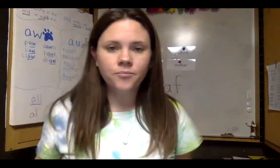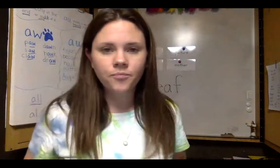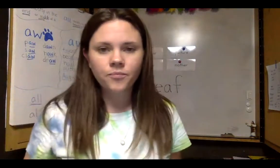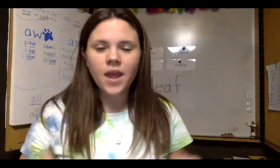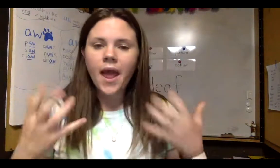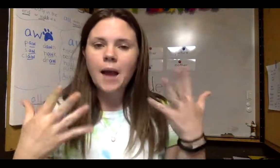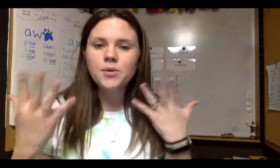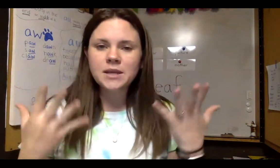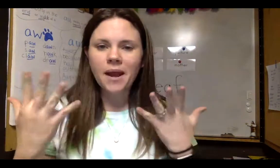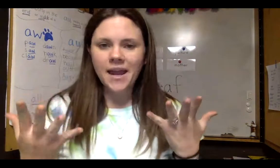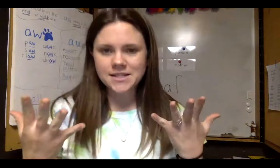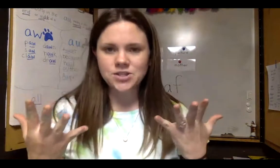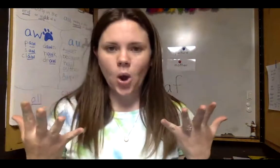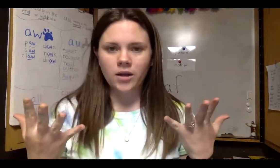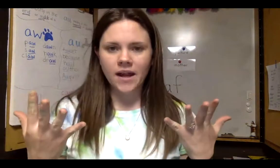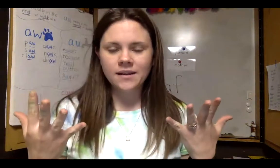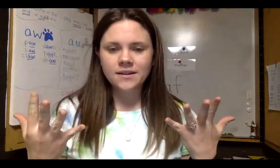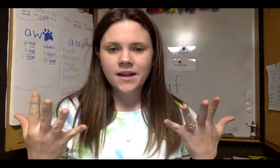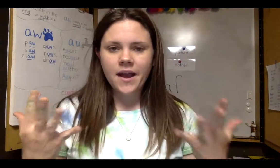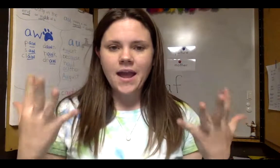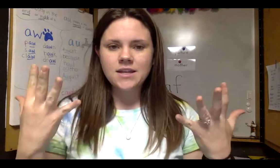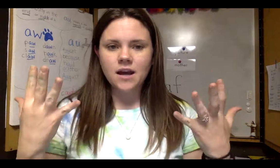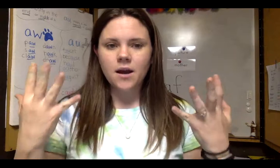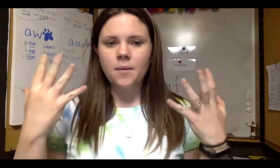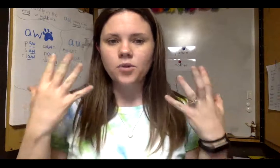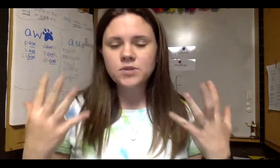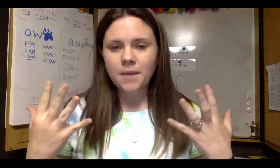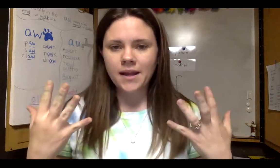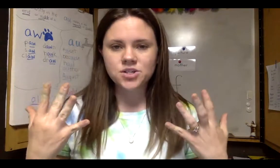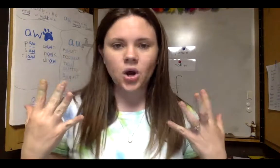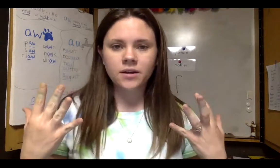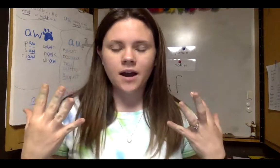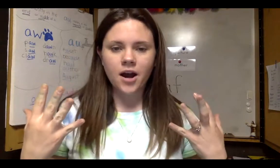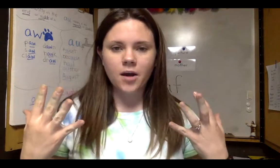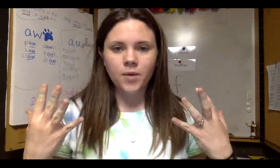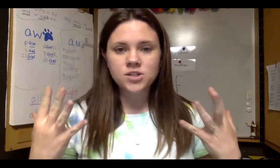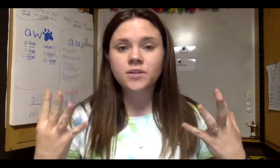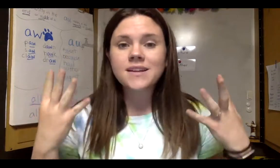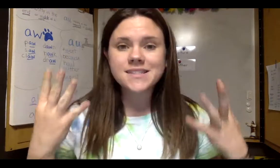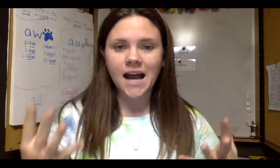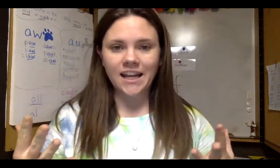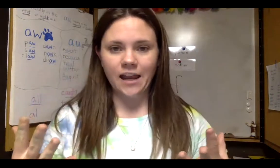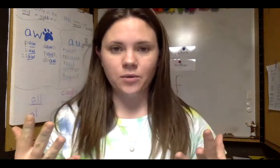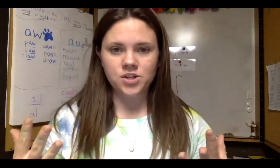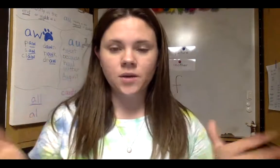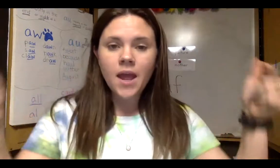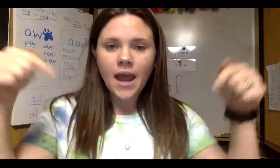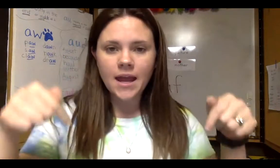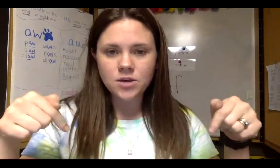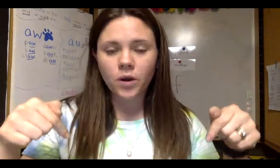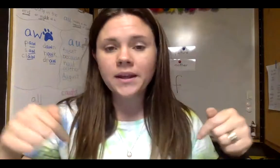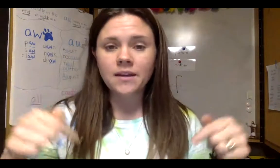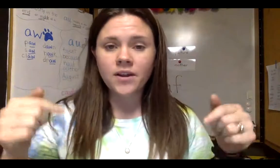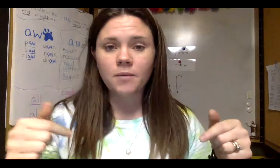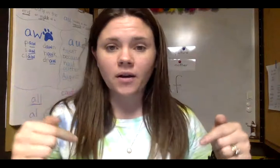down? I'm using my hands to talk, right? And using my hands to talk, it's called sign language.